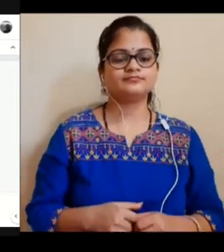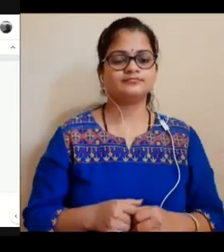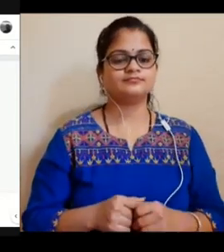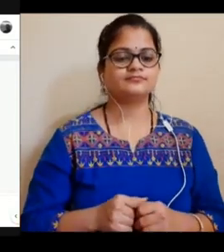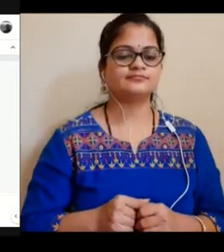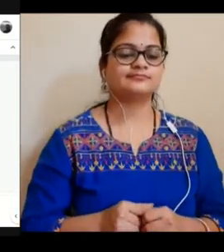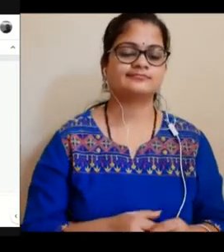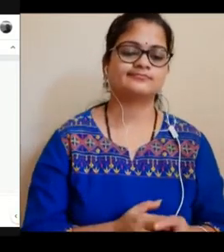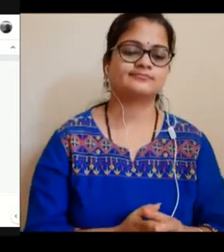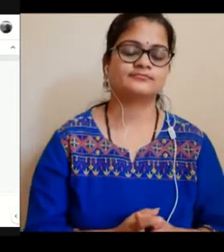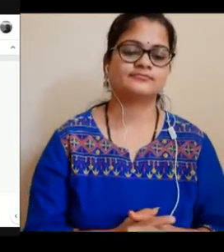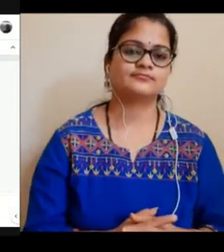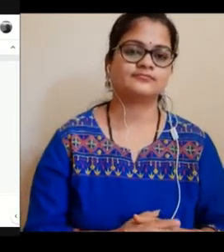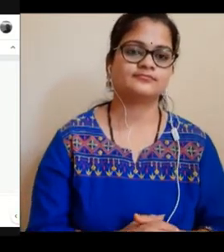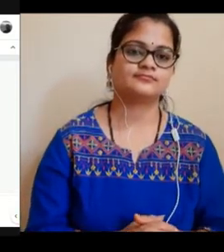Mm,